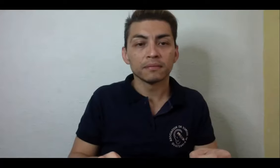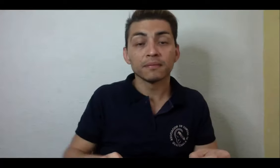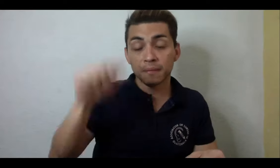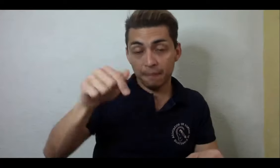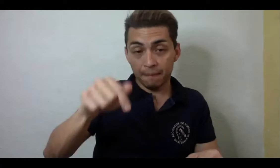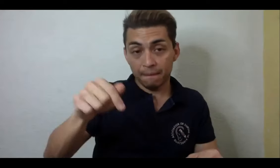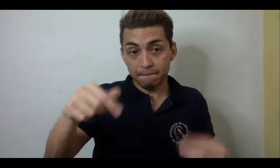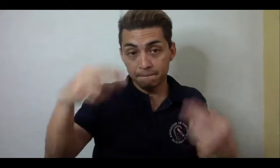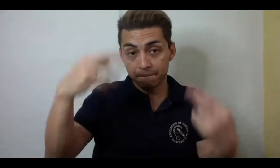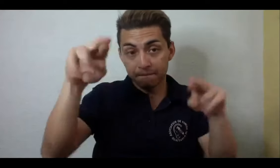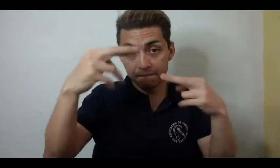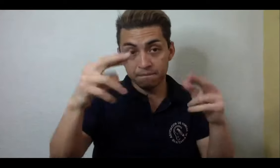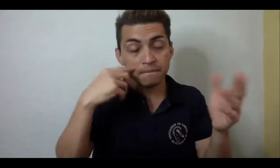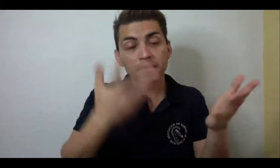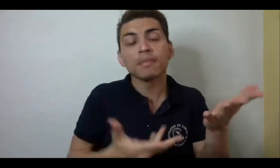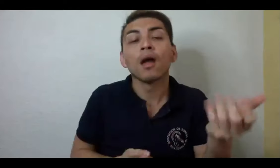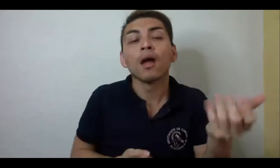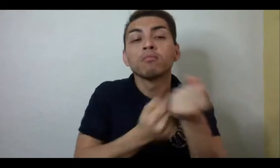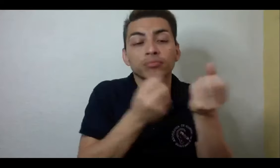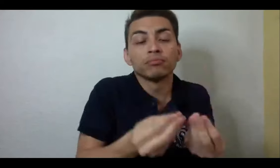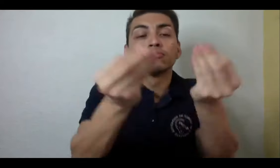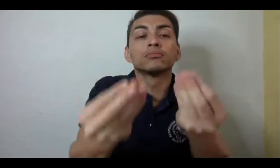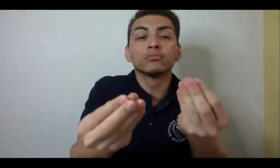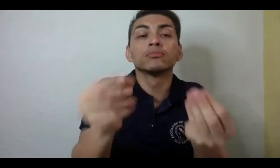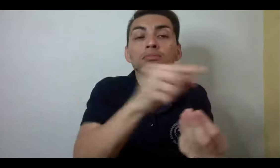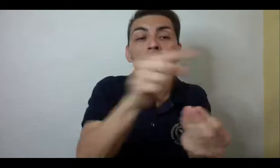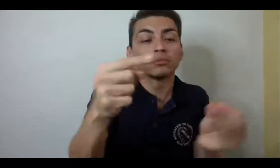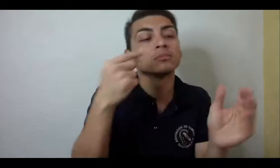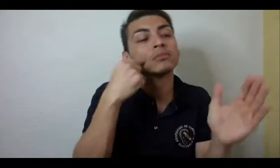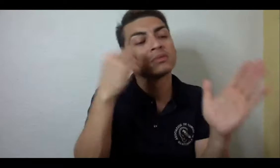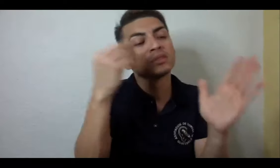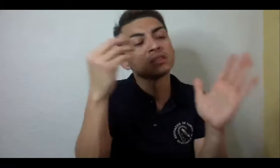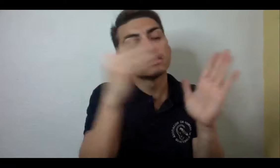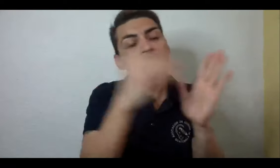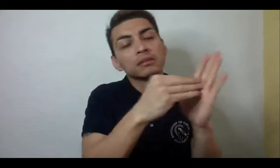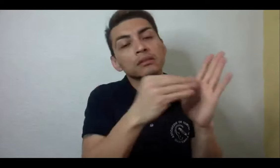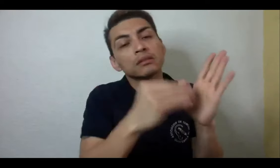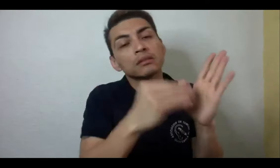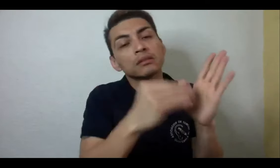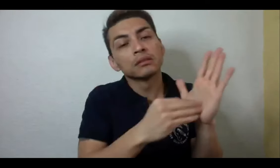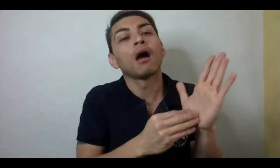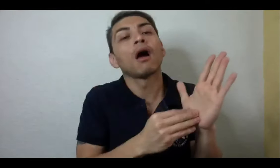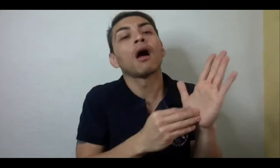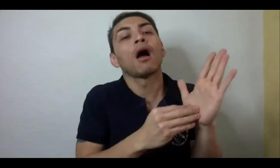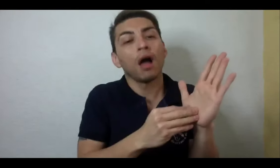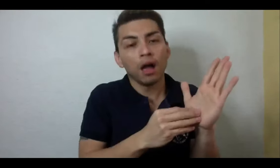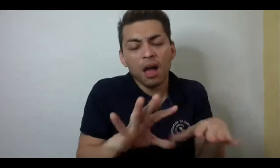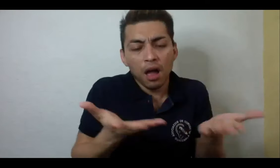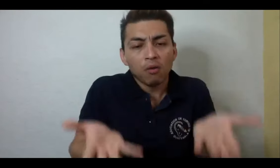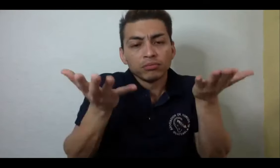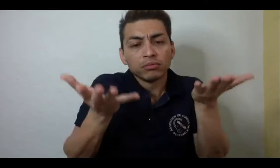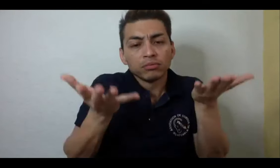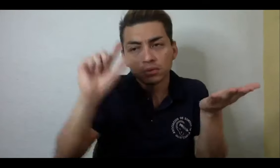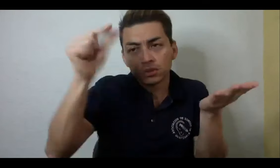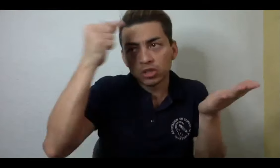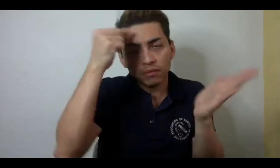to contribute with updated empirical evidence to the development of education policies that are guided by